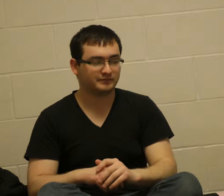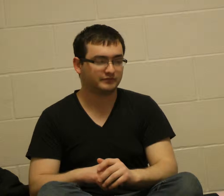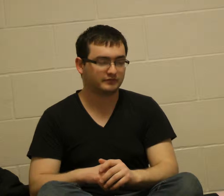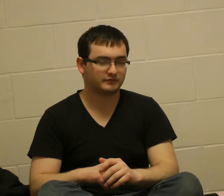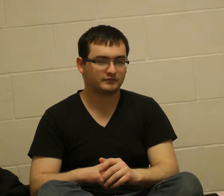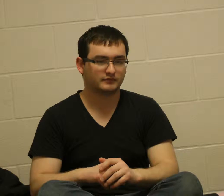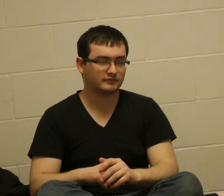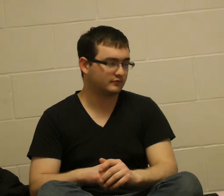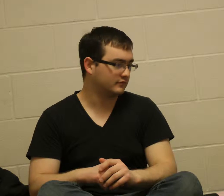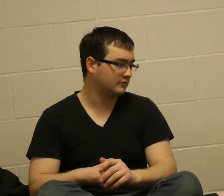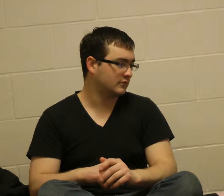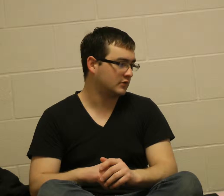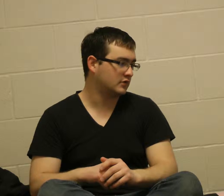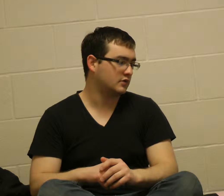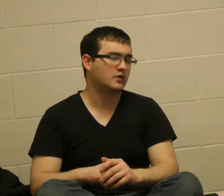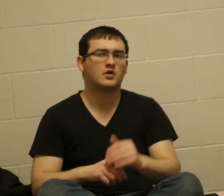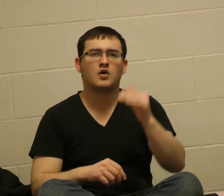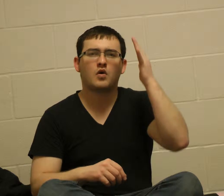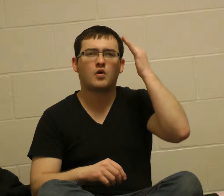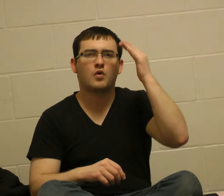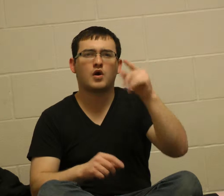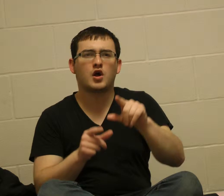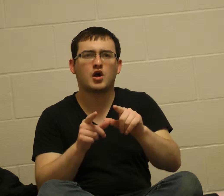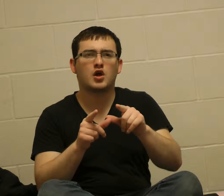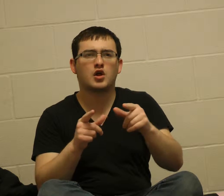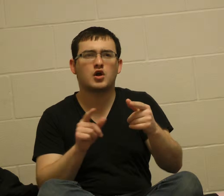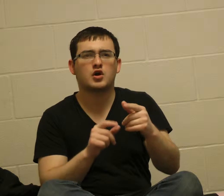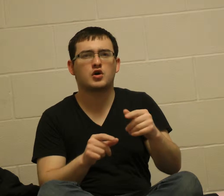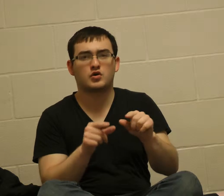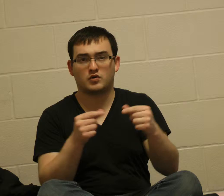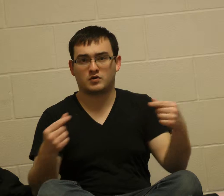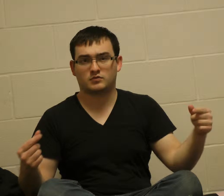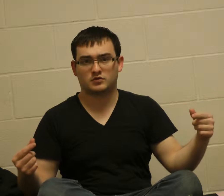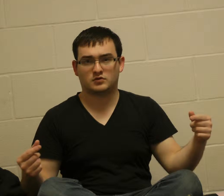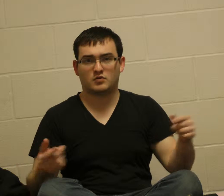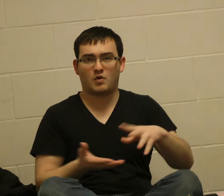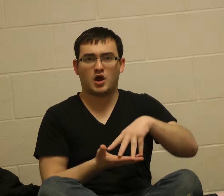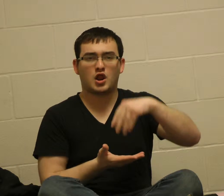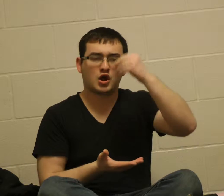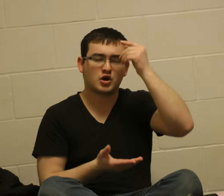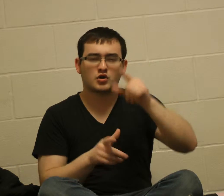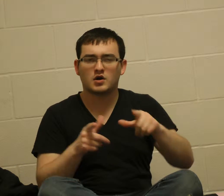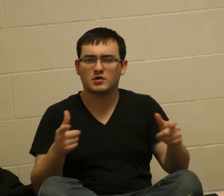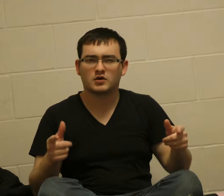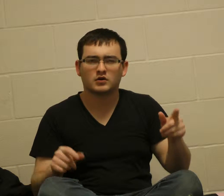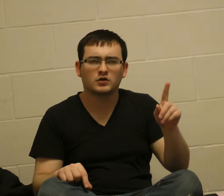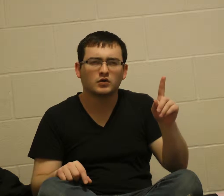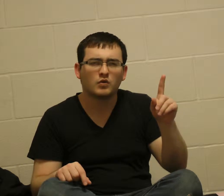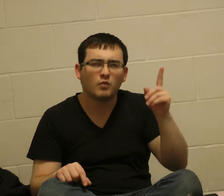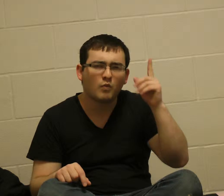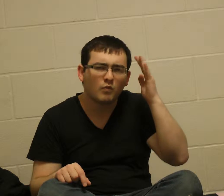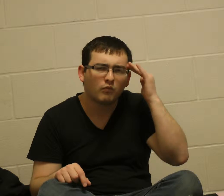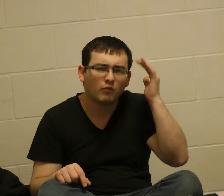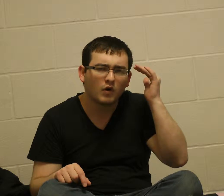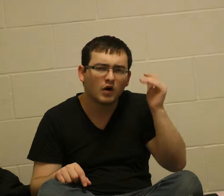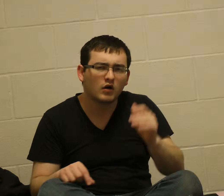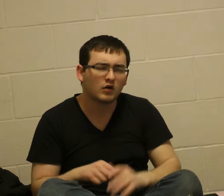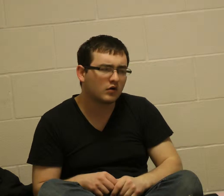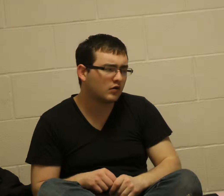command over language. And when I talk about that, students are a little confused about what that means. Let me try to explain. Having a